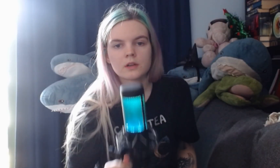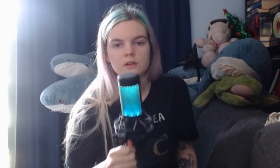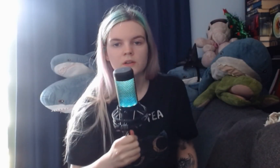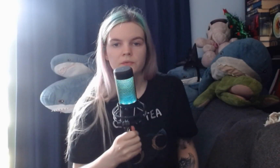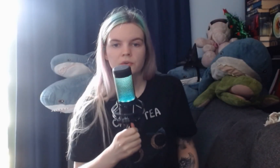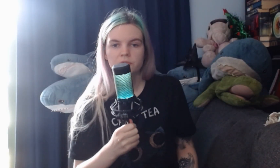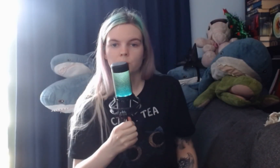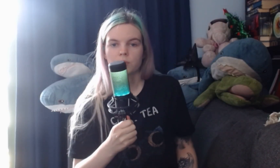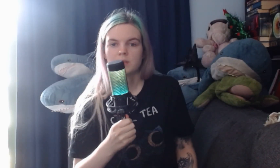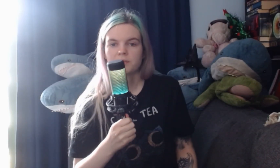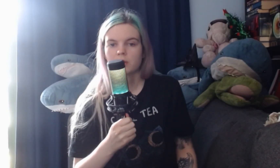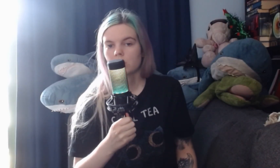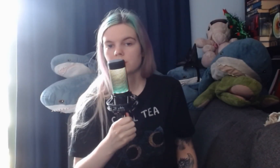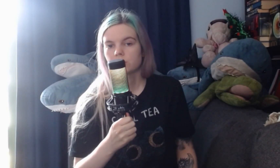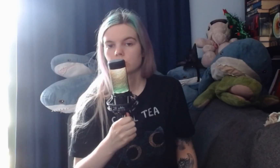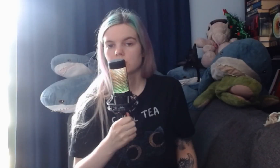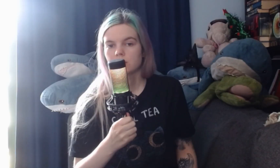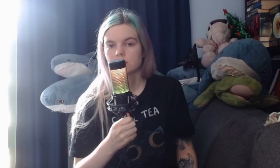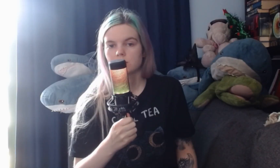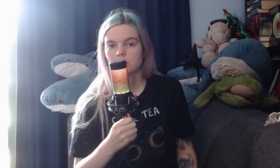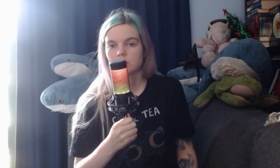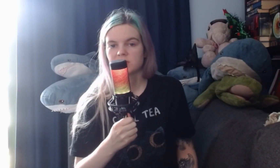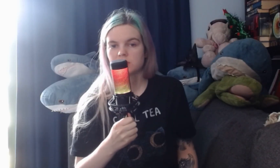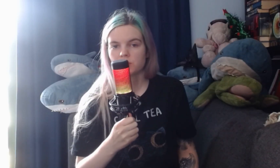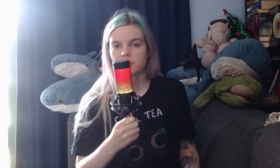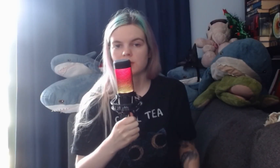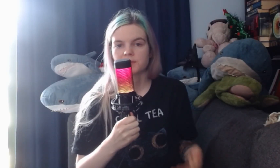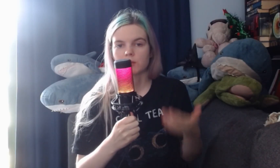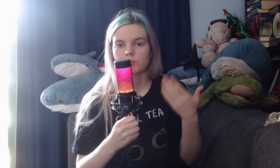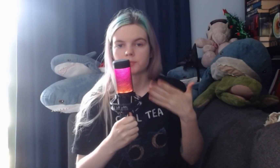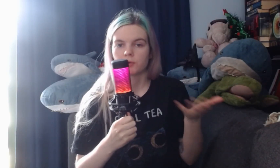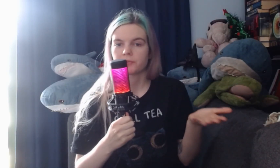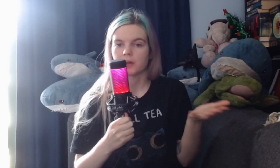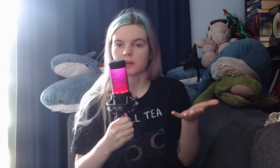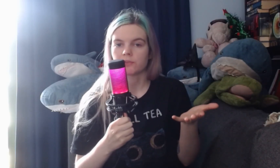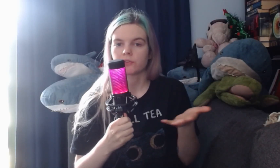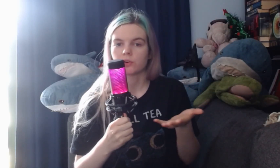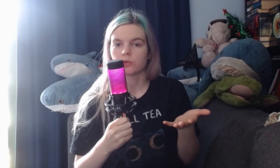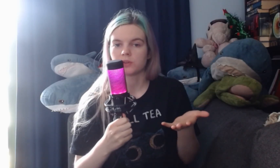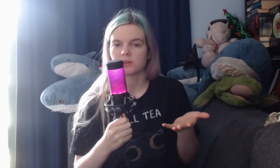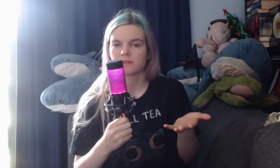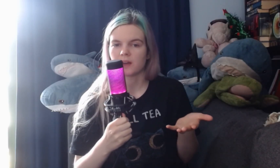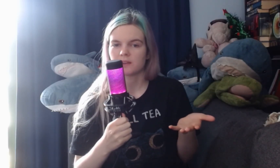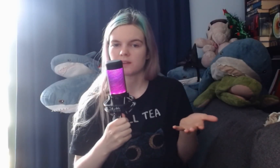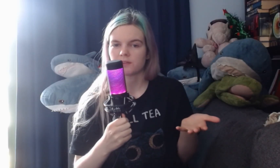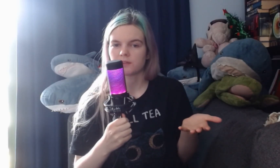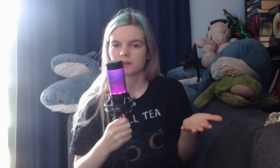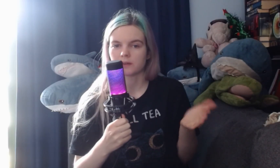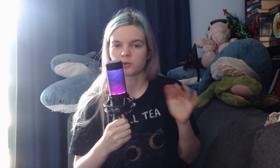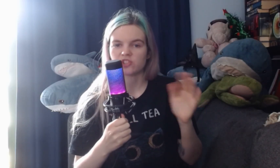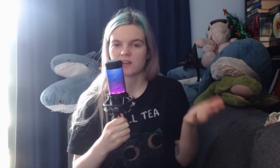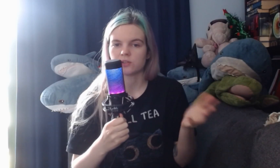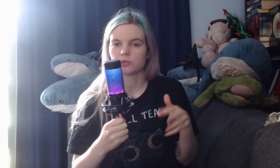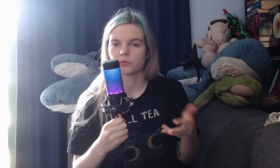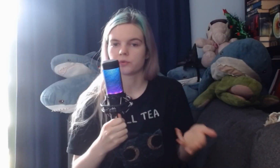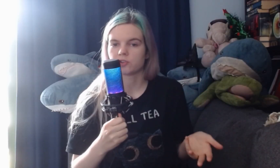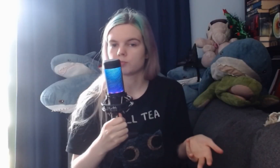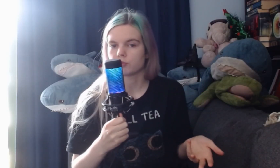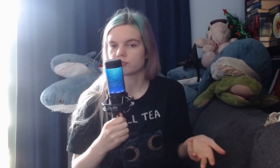This first one means how are you, and in the material he has done with both sides, so the side doesn't see, like which hand you use for which motion doesn't